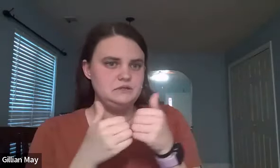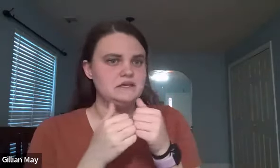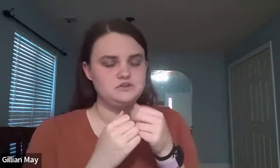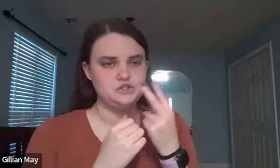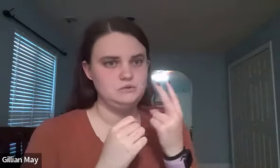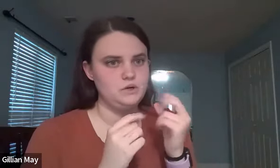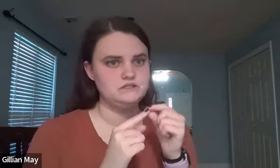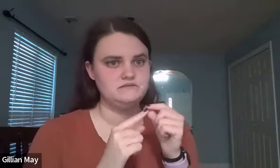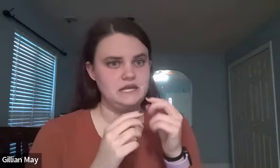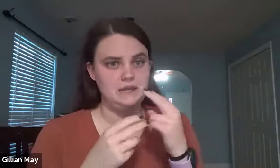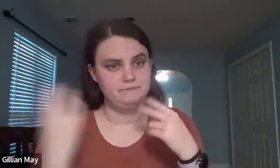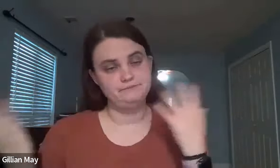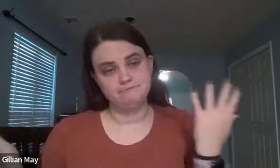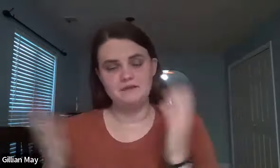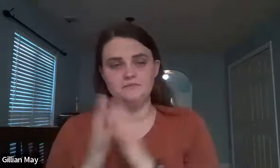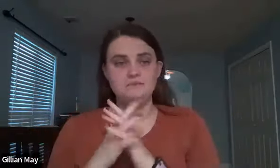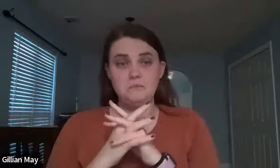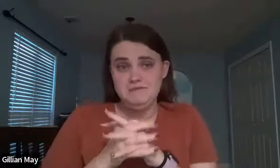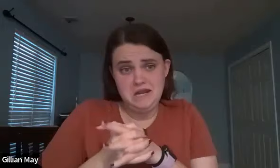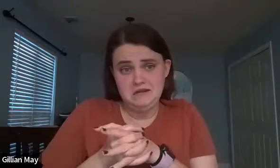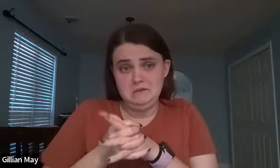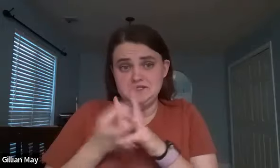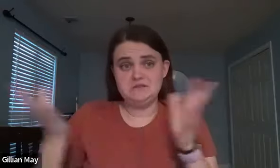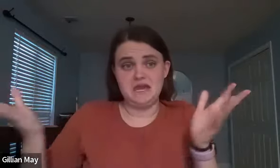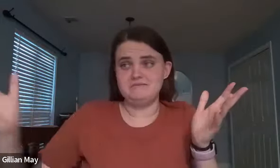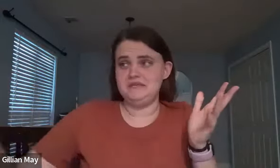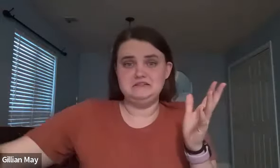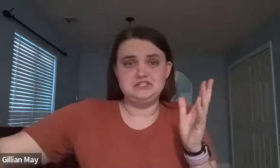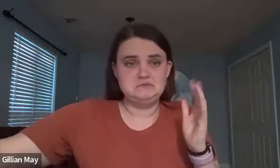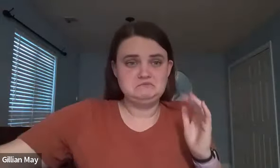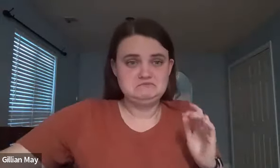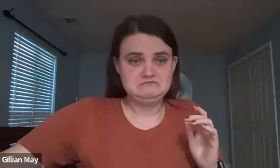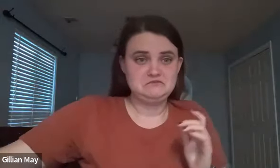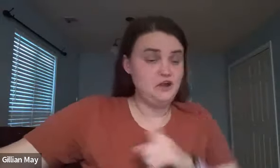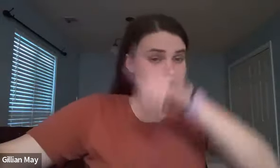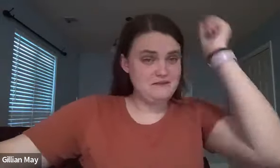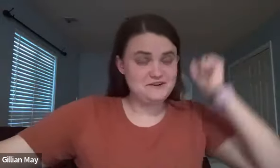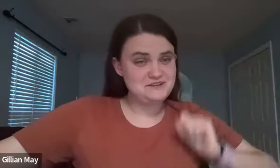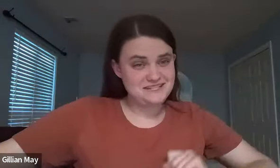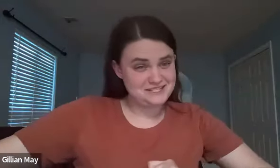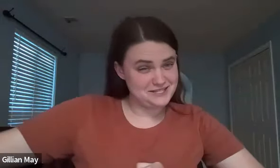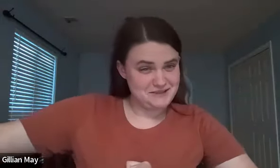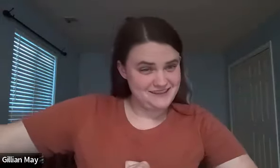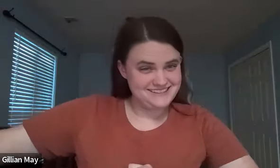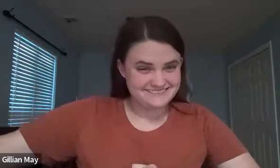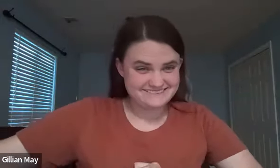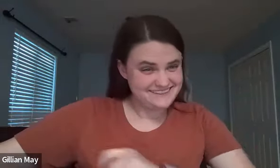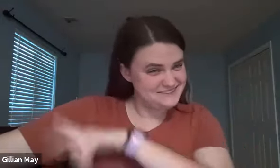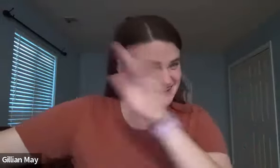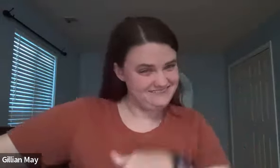like the 2 words of a name. But we haven't had anyone do that. And then just, y'all are my first class to actually explain that to you. So